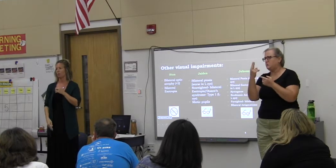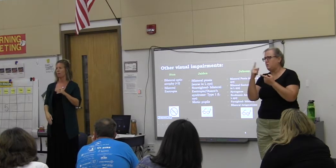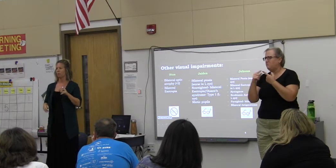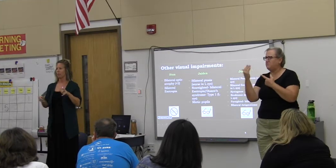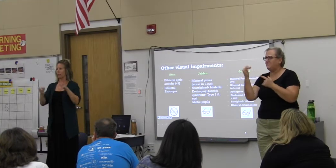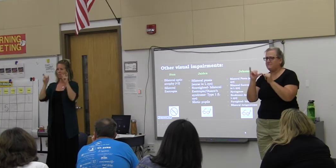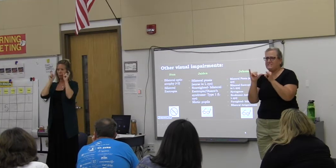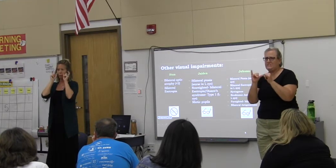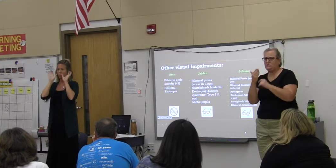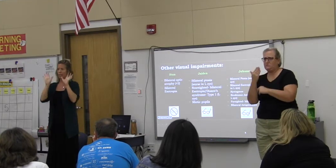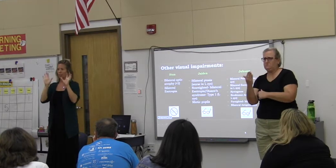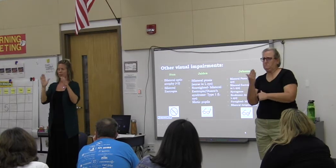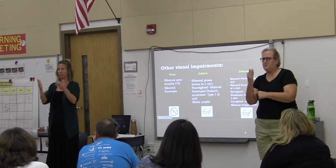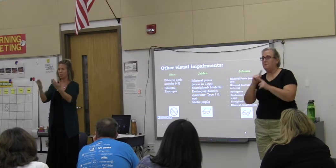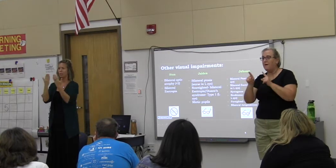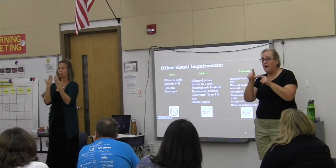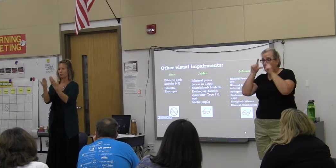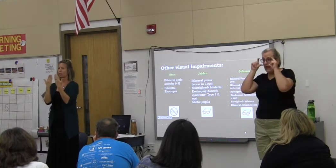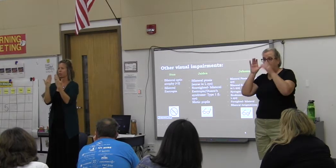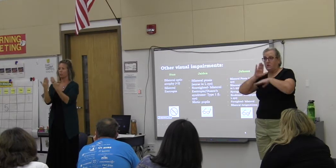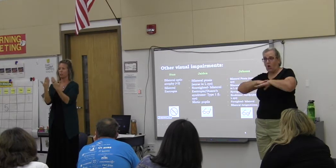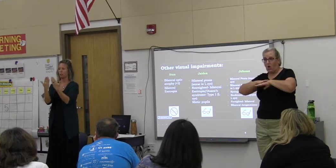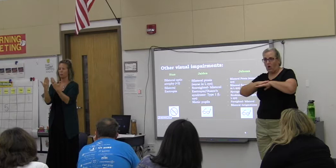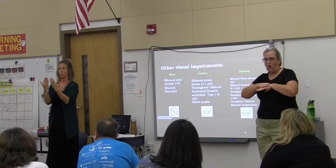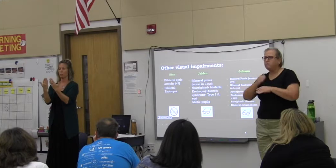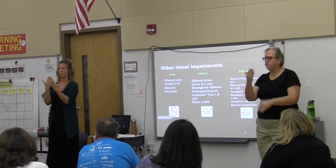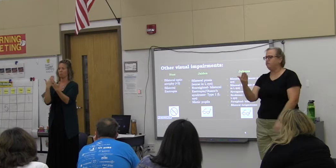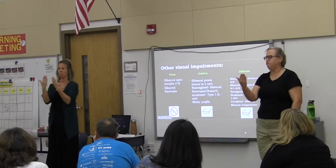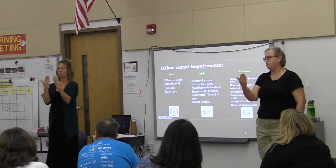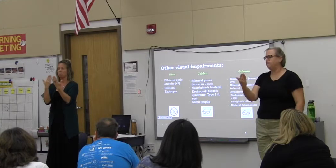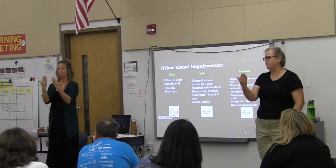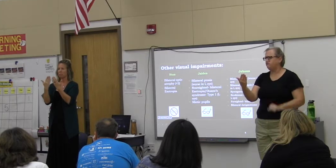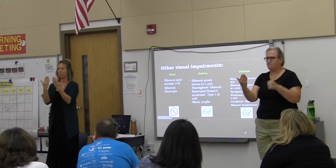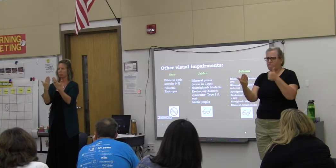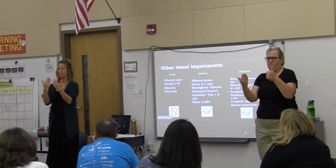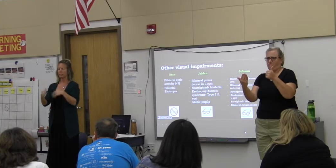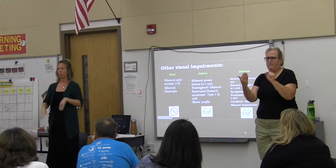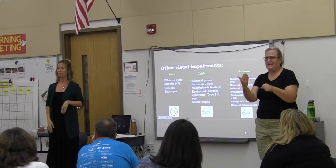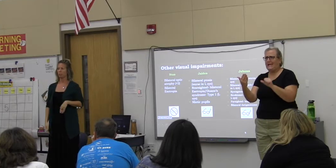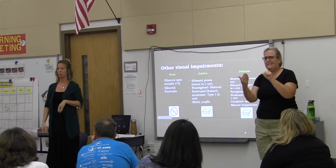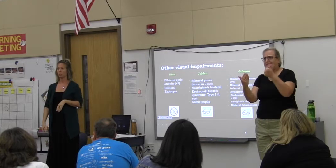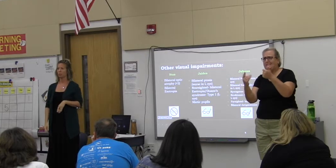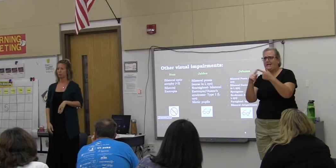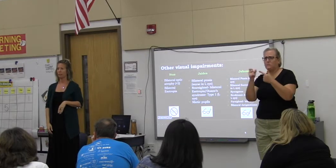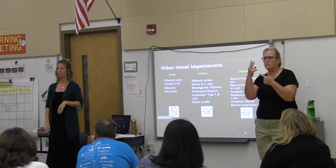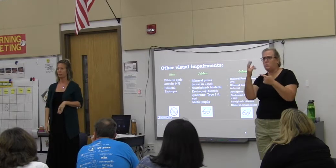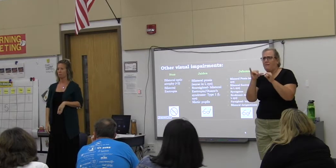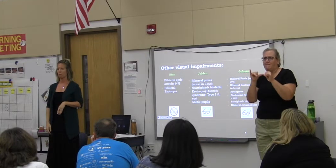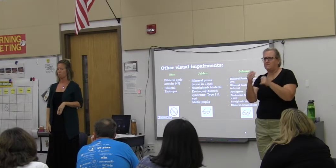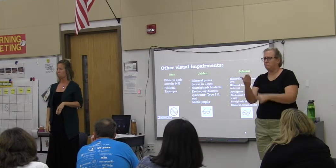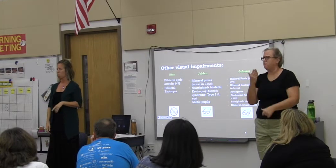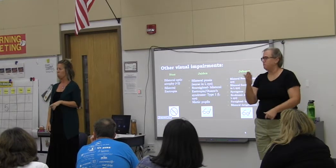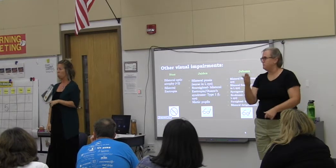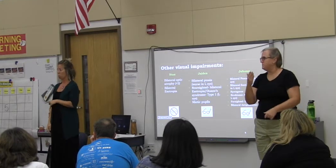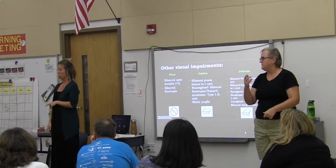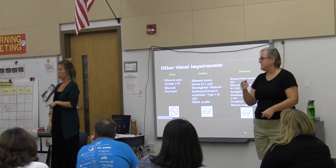or so. But like I said, when his glasses are on, you're good holding it within, 10 to 12 inches of the space.